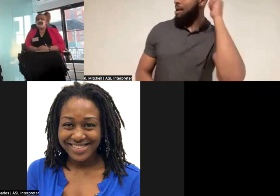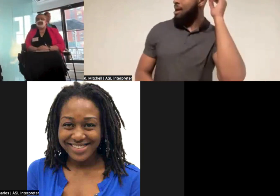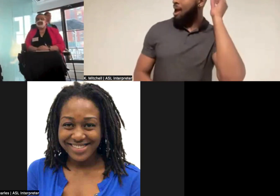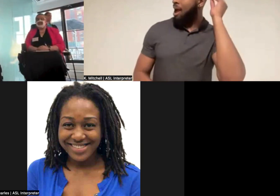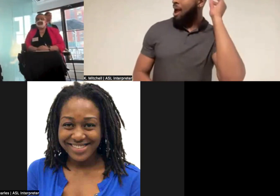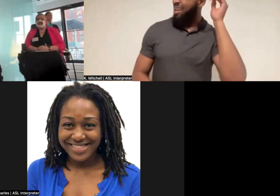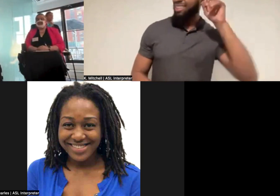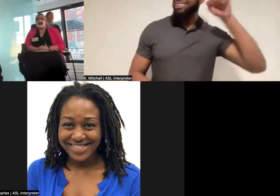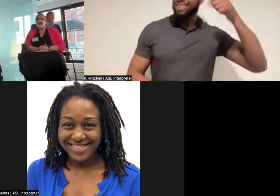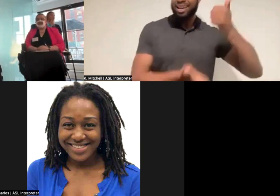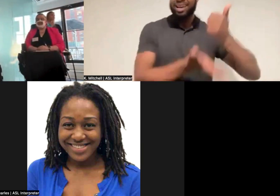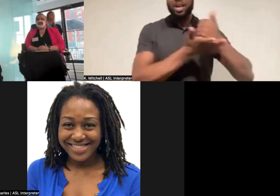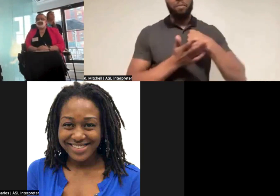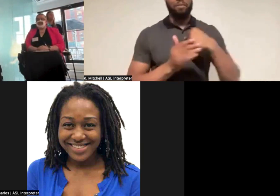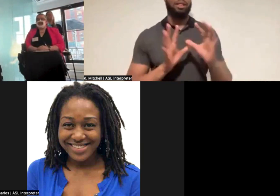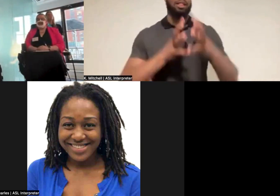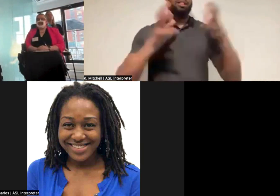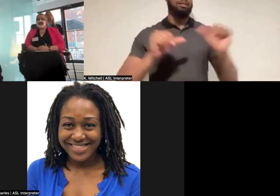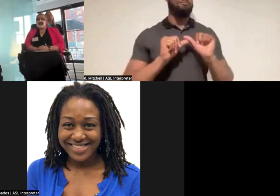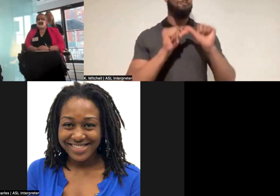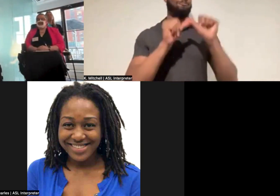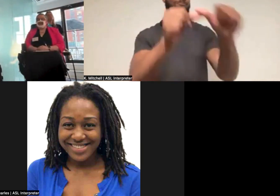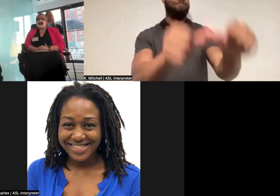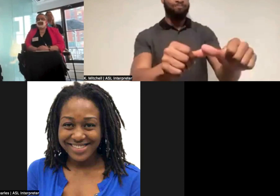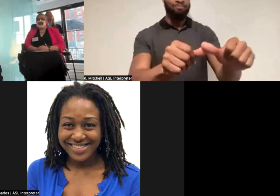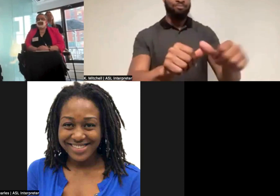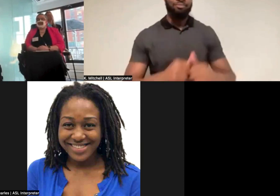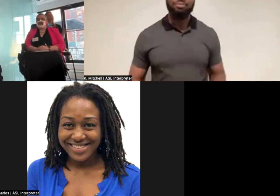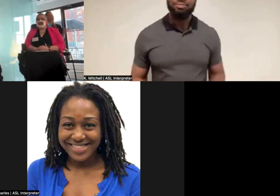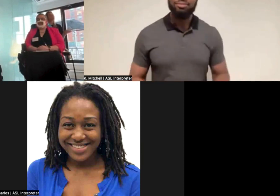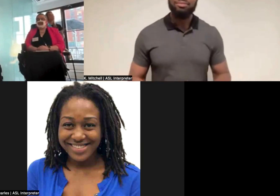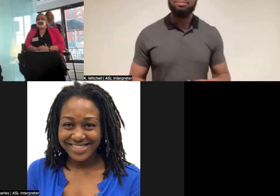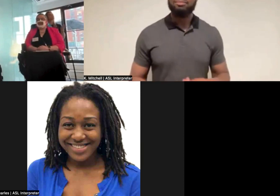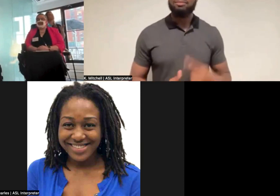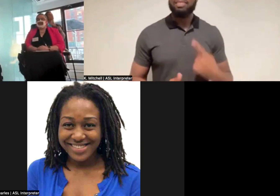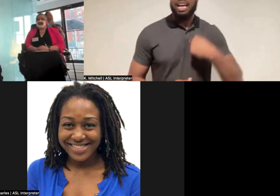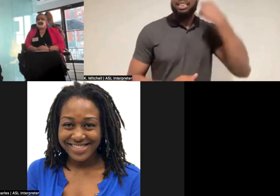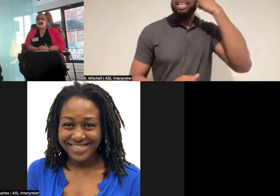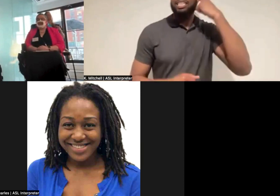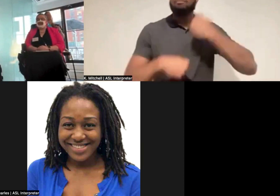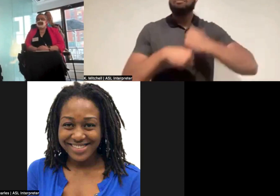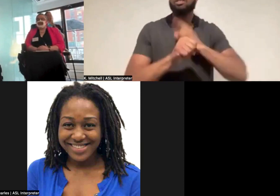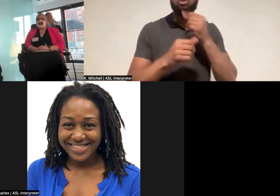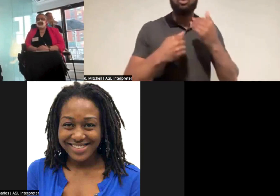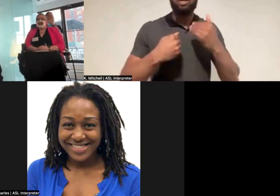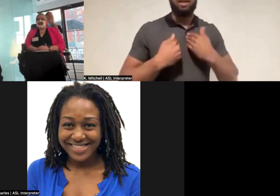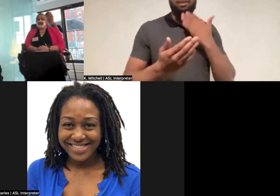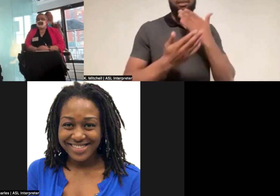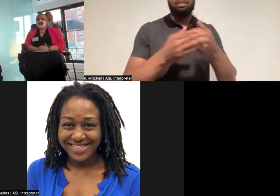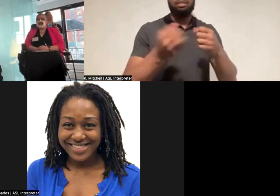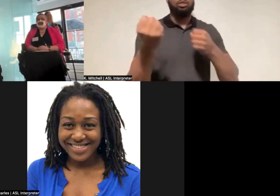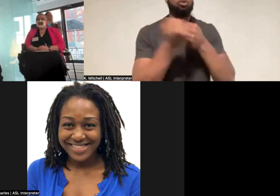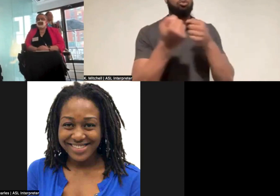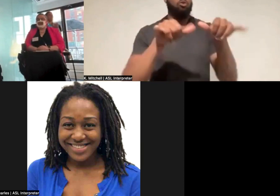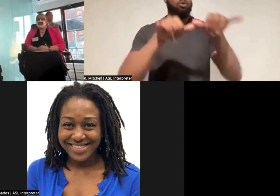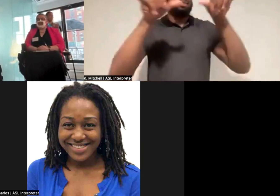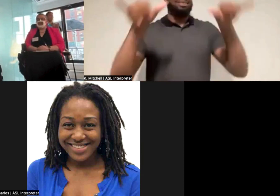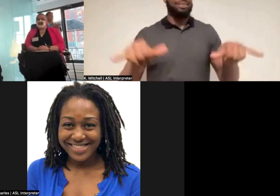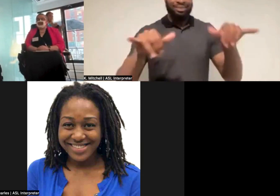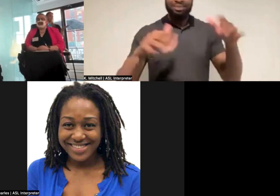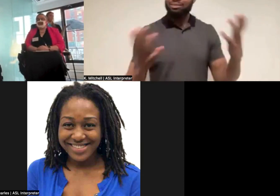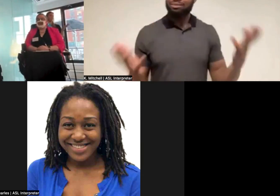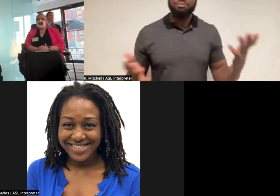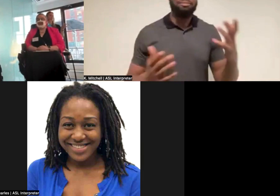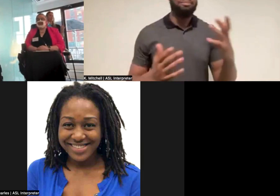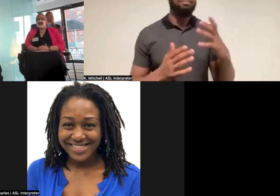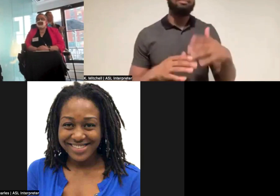Yeah, I think it's just surround yourself with people that support you and send yourself, you know,